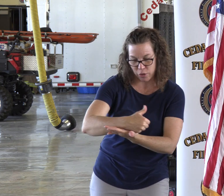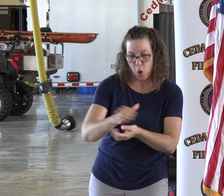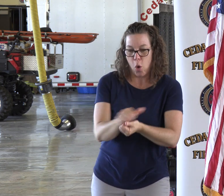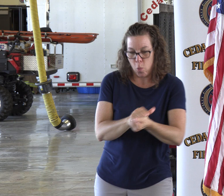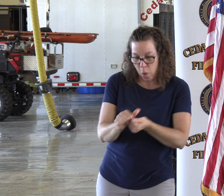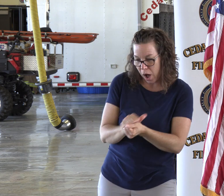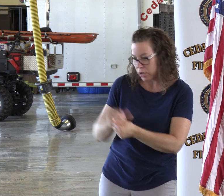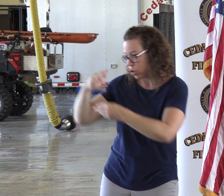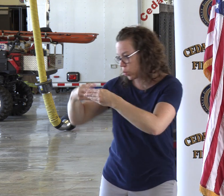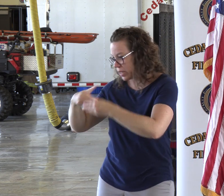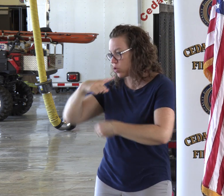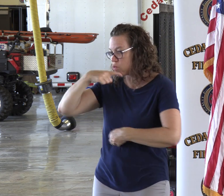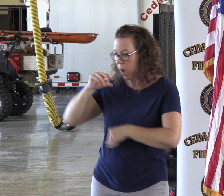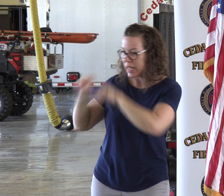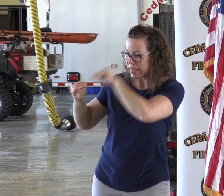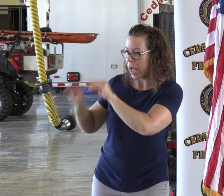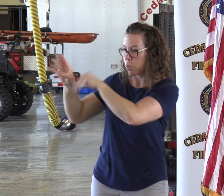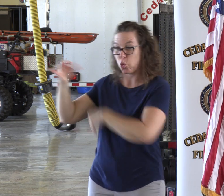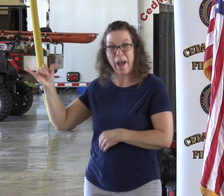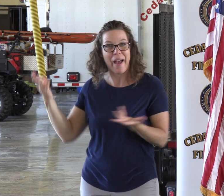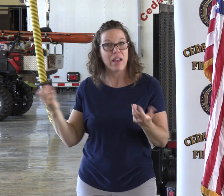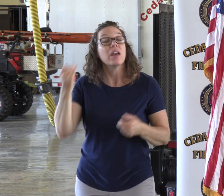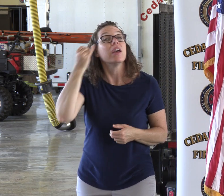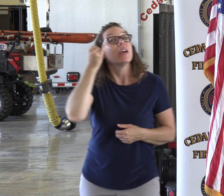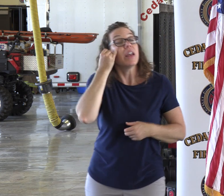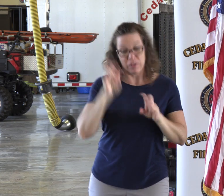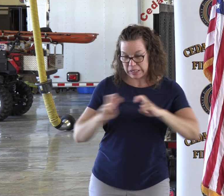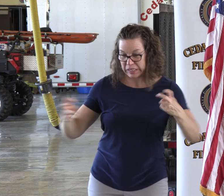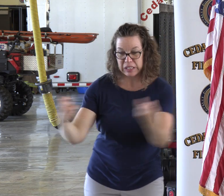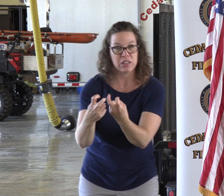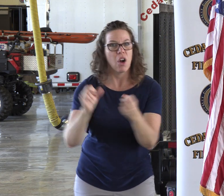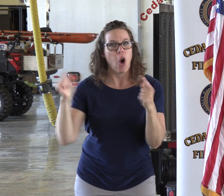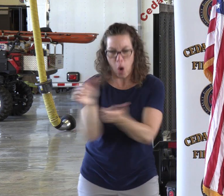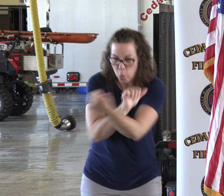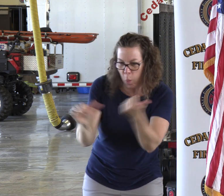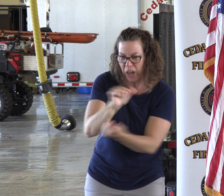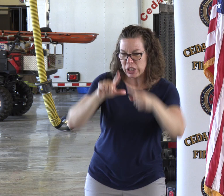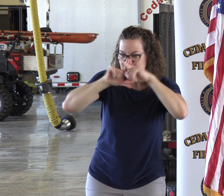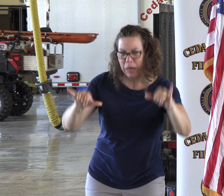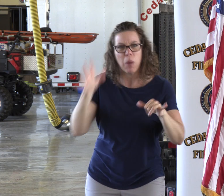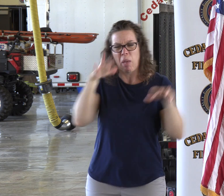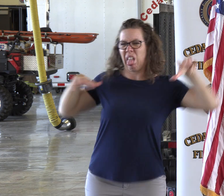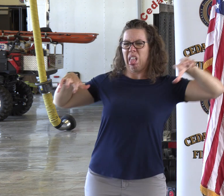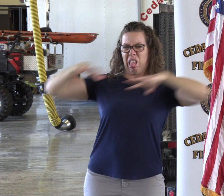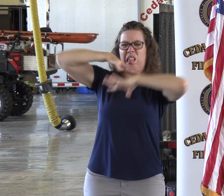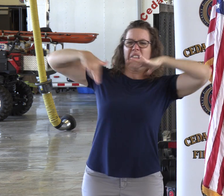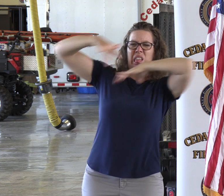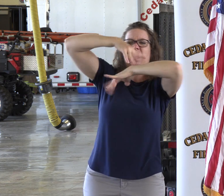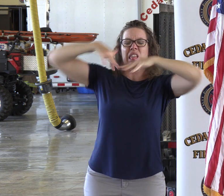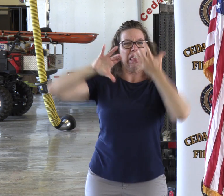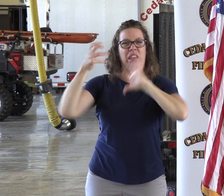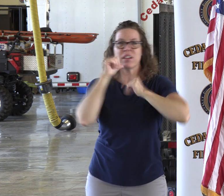dried, stacked, and put away. If everyone got up from the table and all started washing the dishes at the same time, it becomes crowded